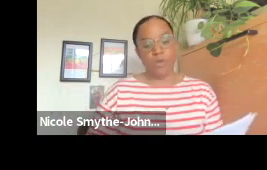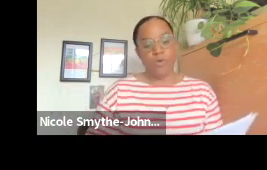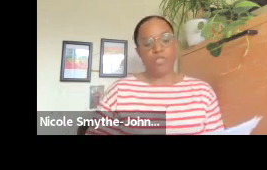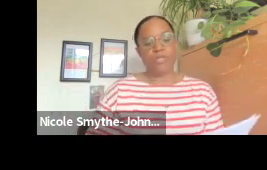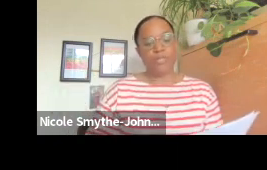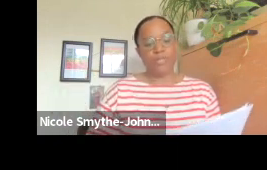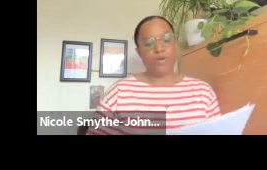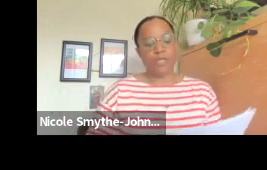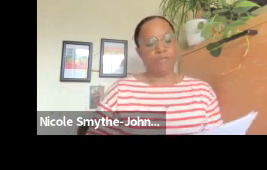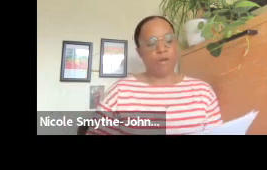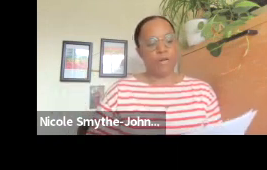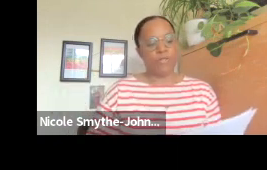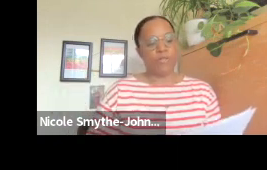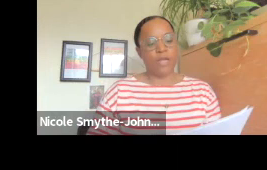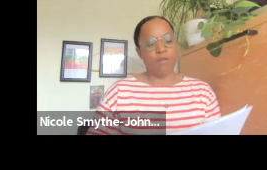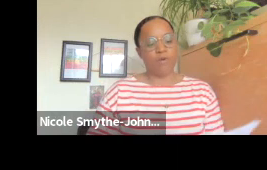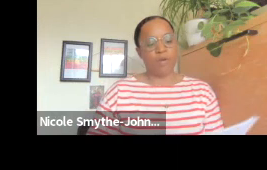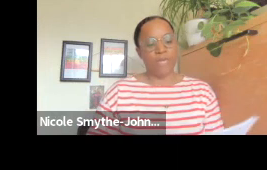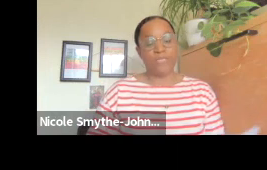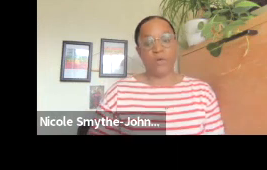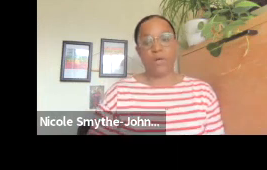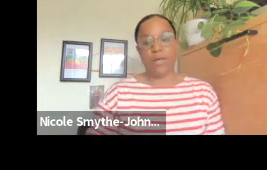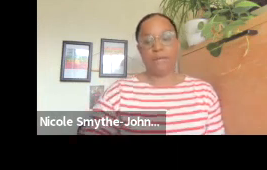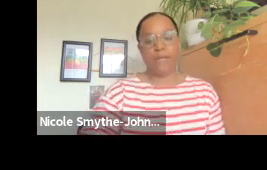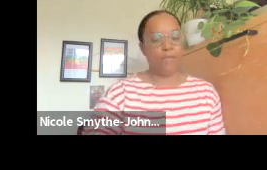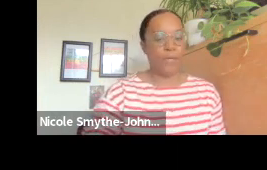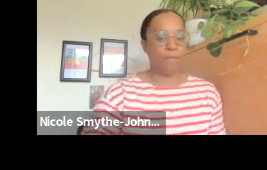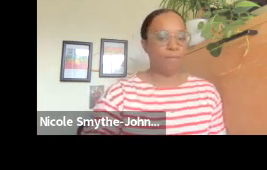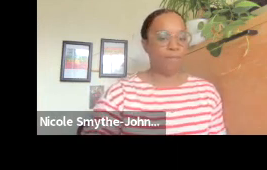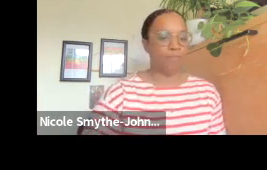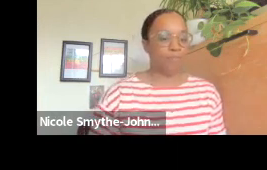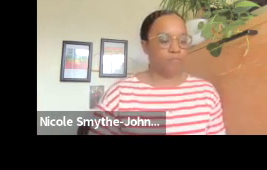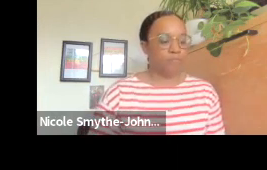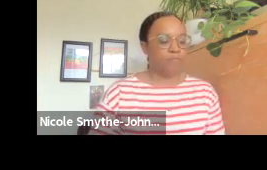South, which extends across Florida, Southern California, Mexico, and the Caribbean.